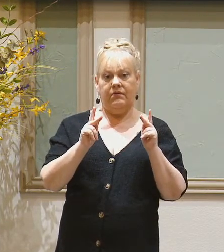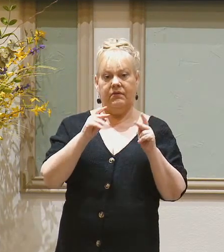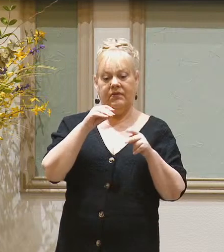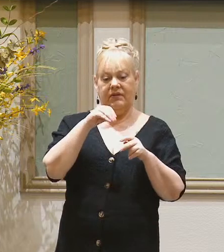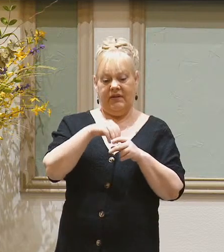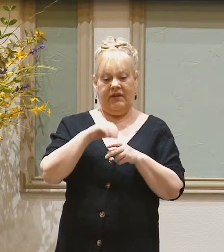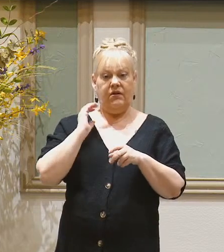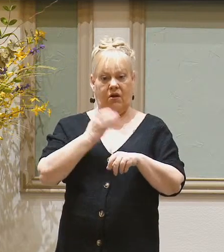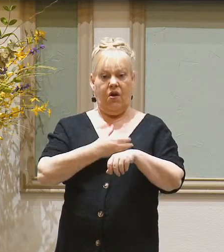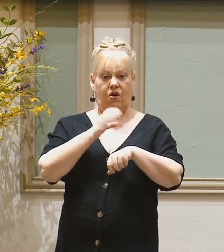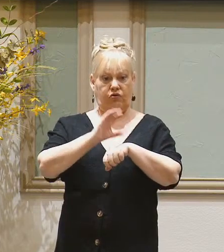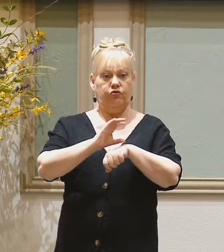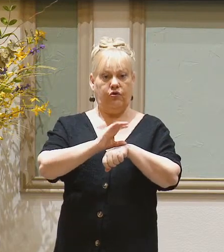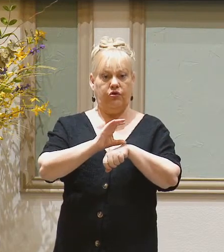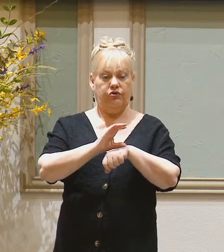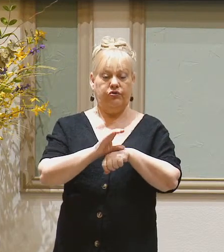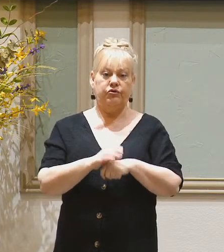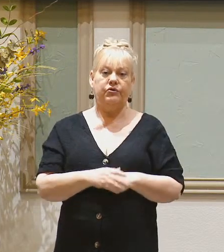into our church.